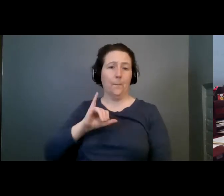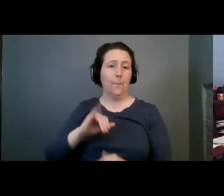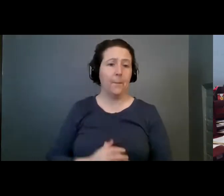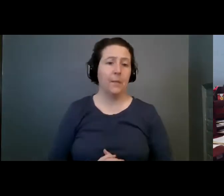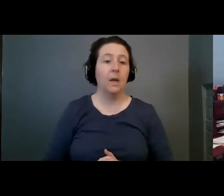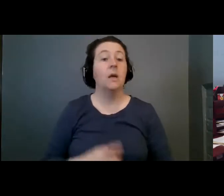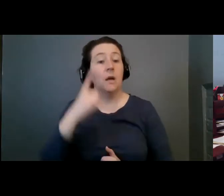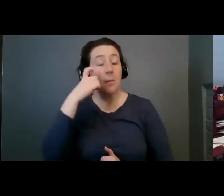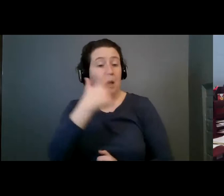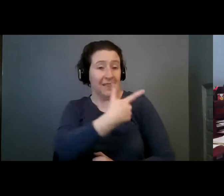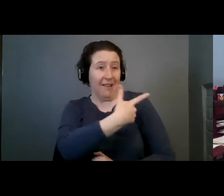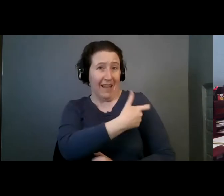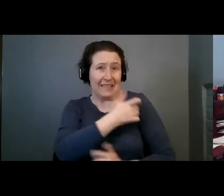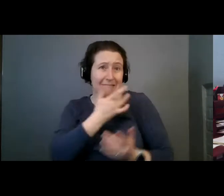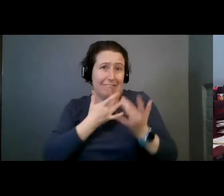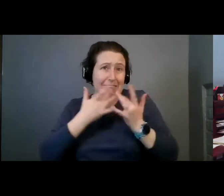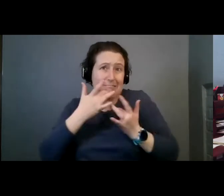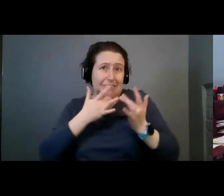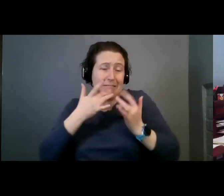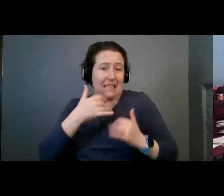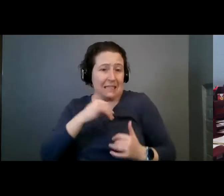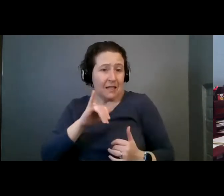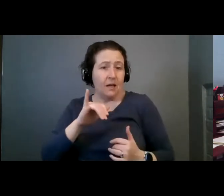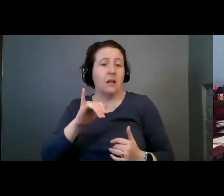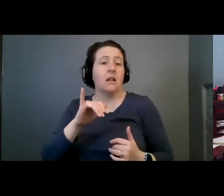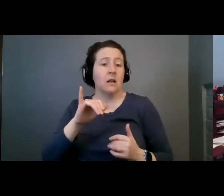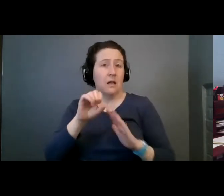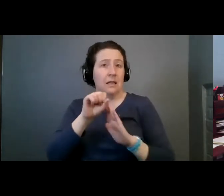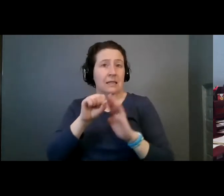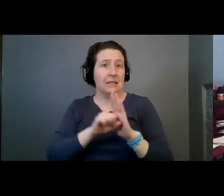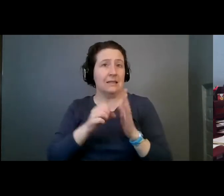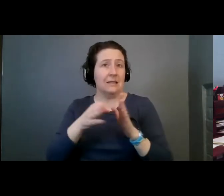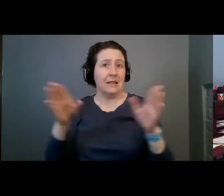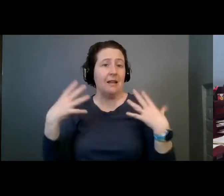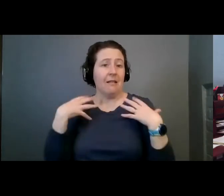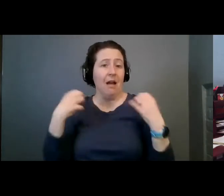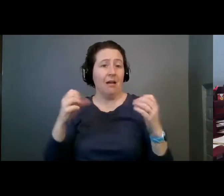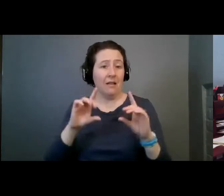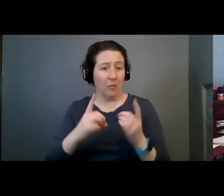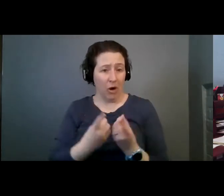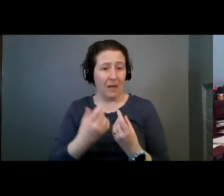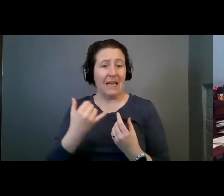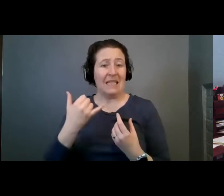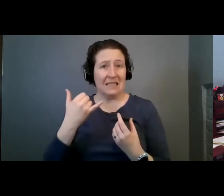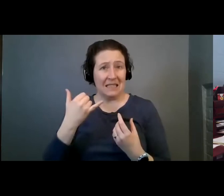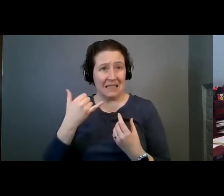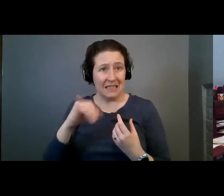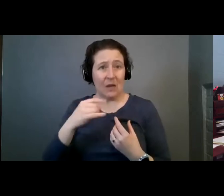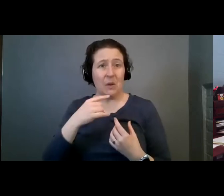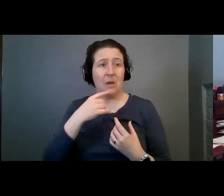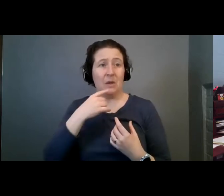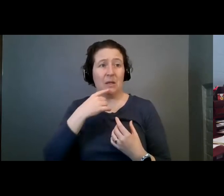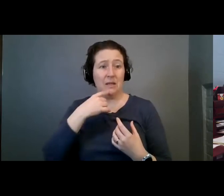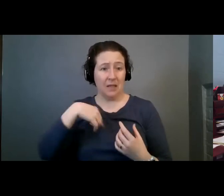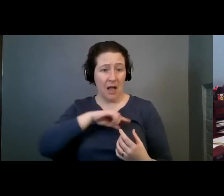Because vaccine supply remains limited, the state health department is still directing us to give as many second